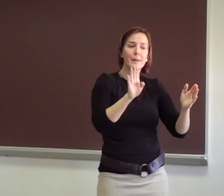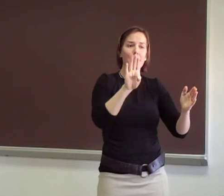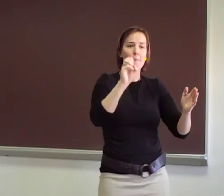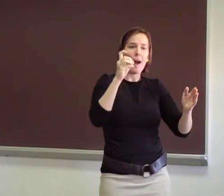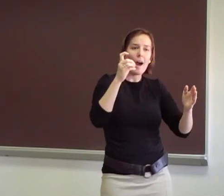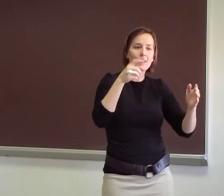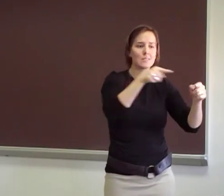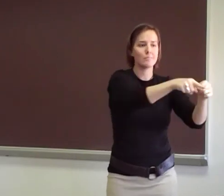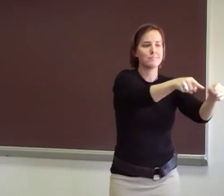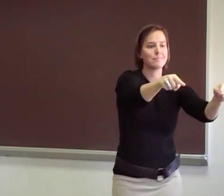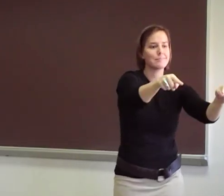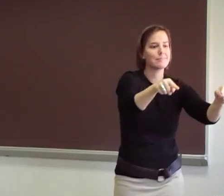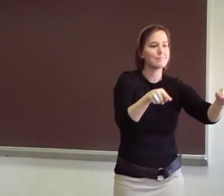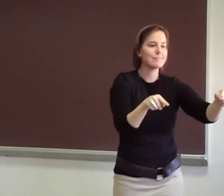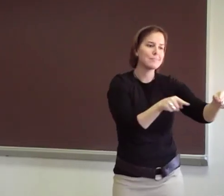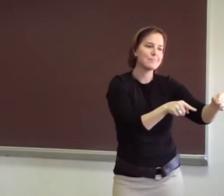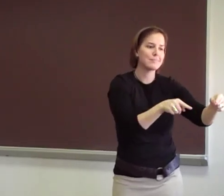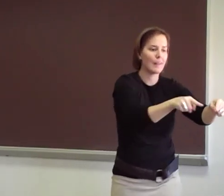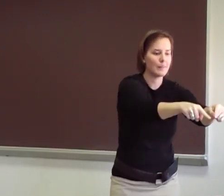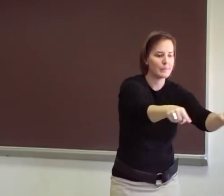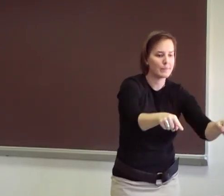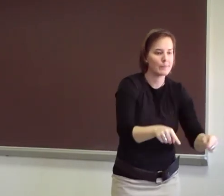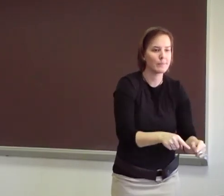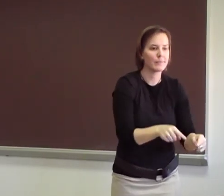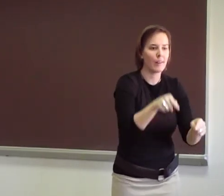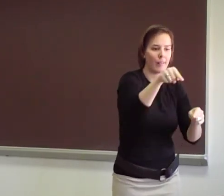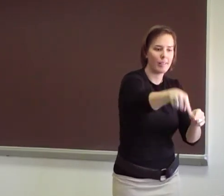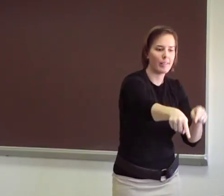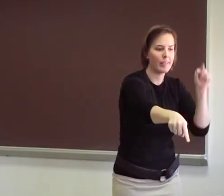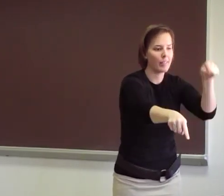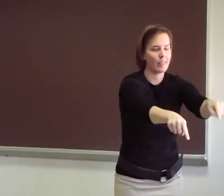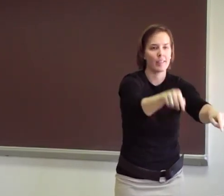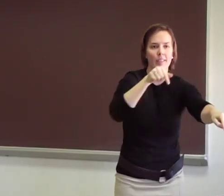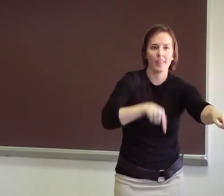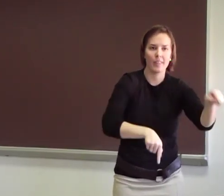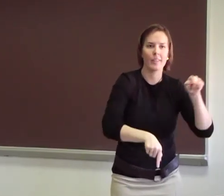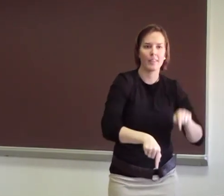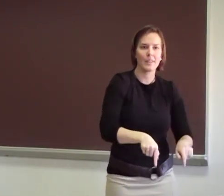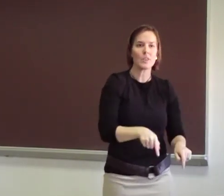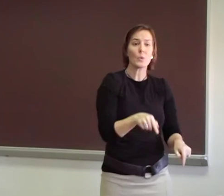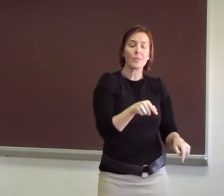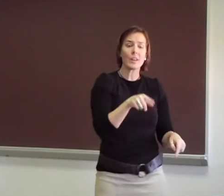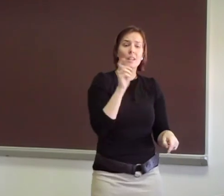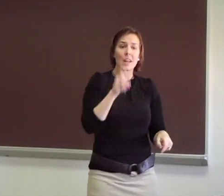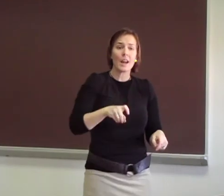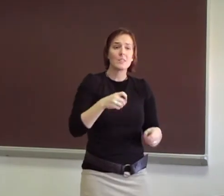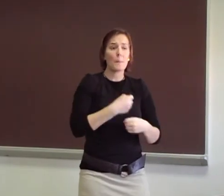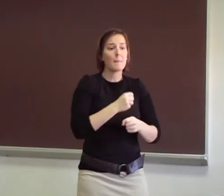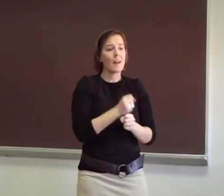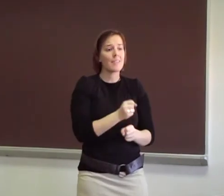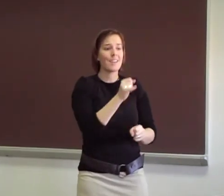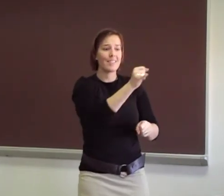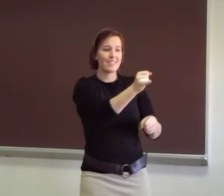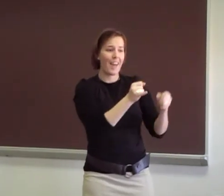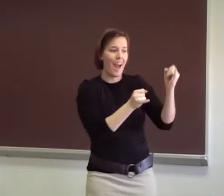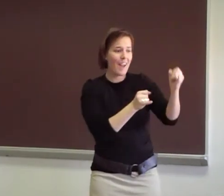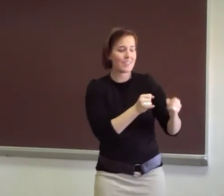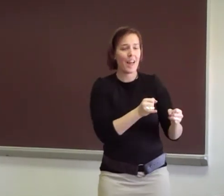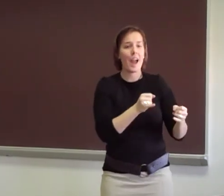head. And so you've got to make that line thing now into a form that is